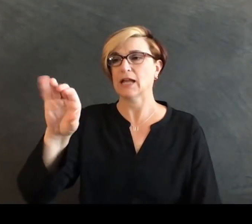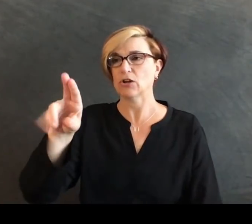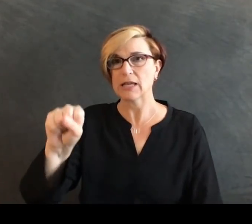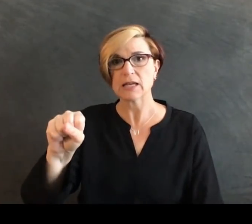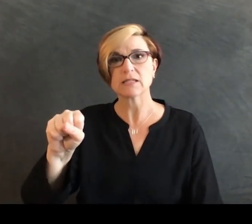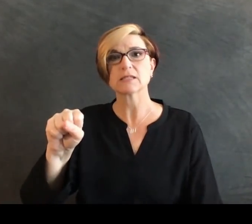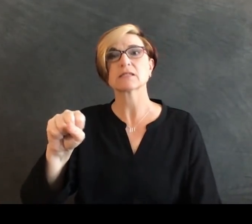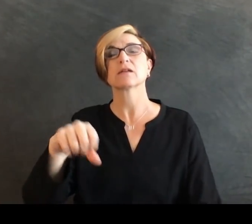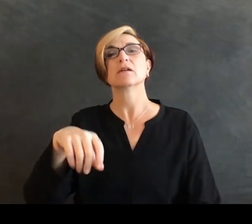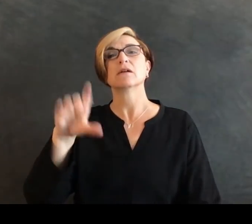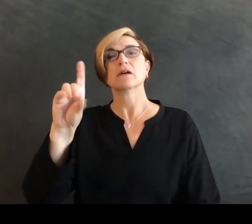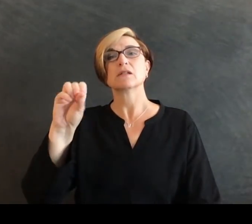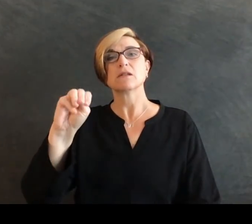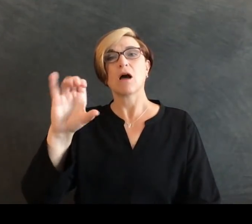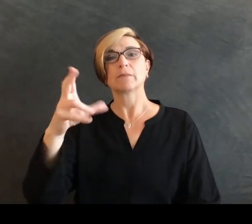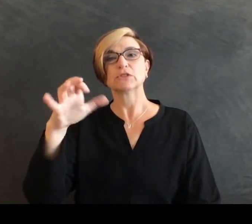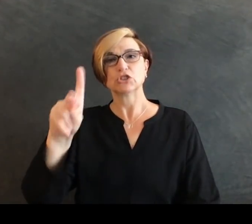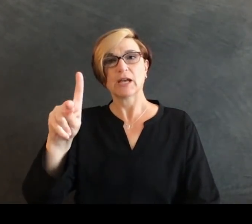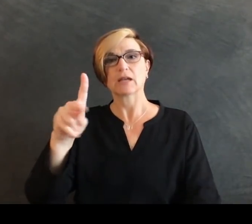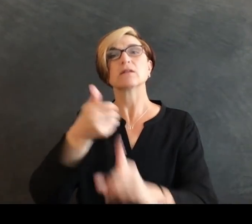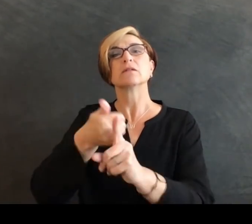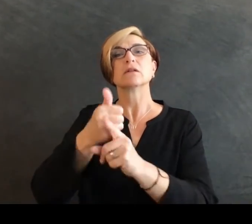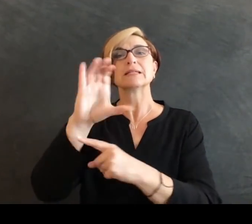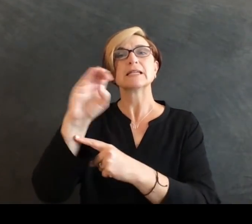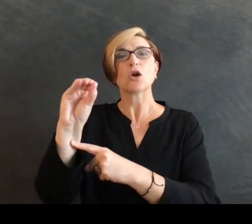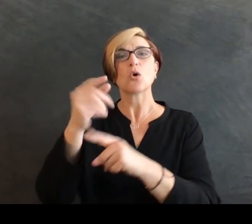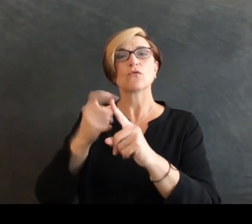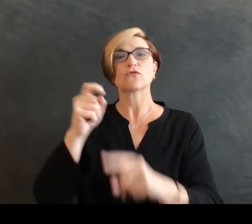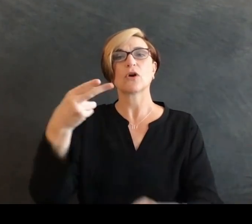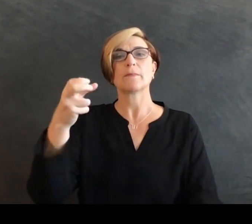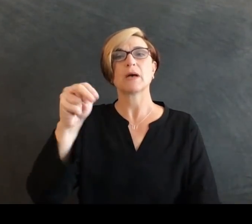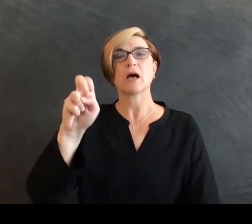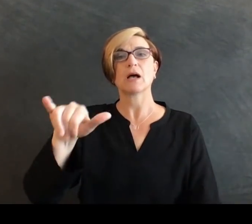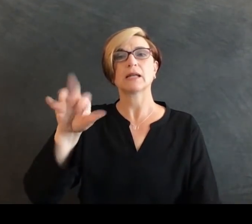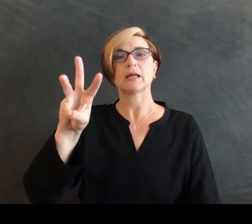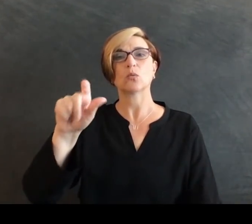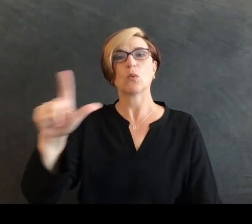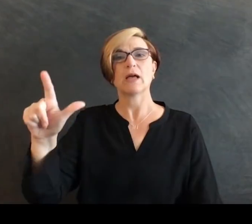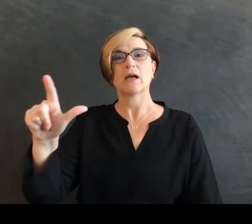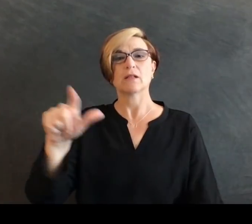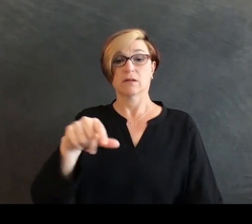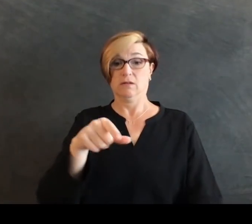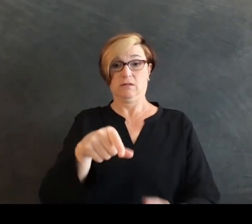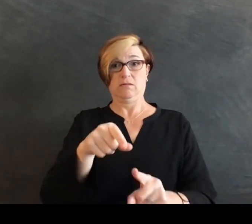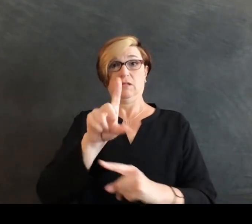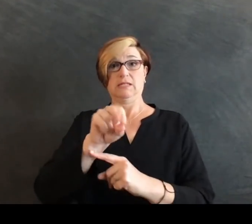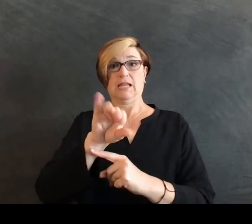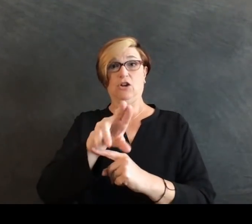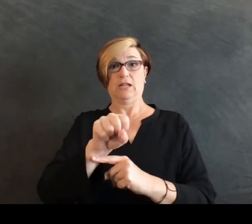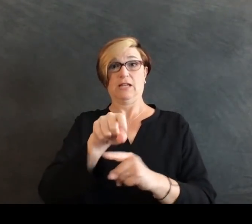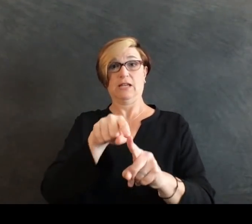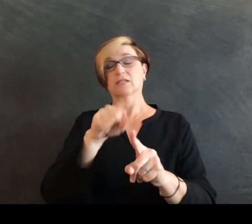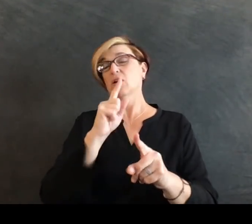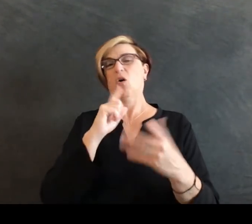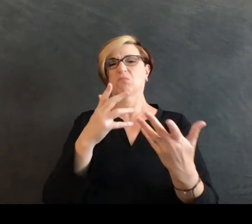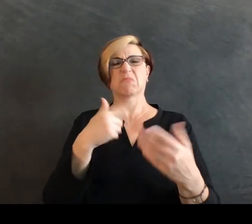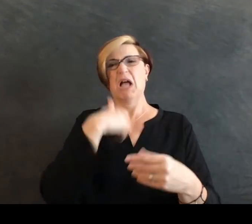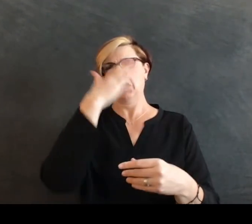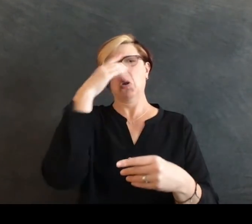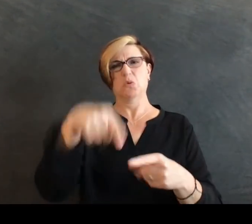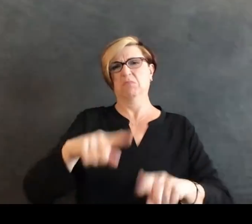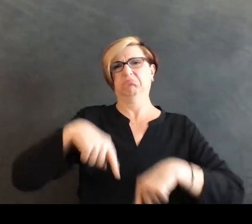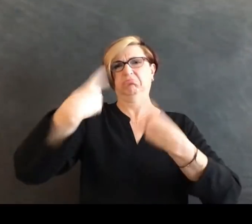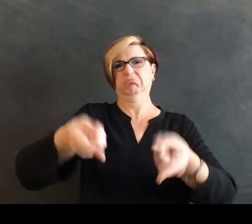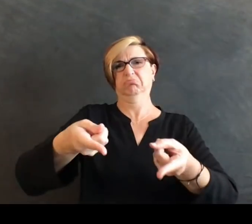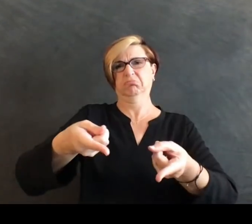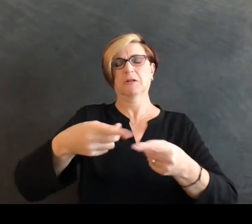of Honeywell, you know that, and Darius has been somebody that I've dealt with in the past, and he's a